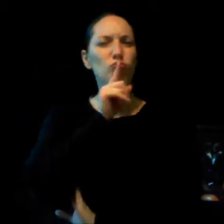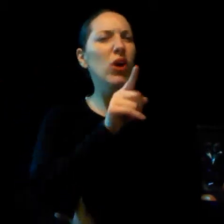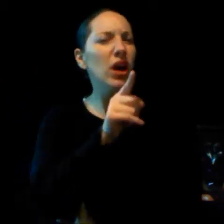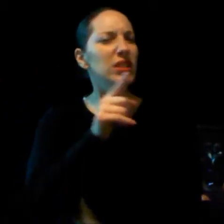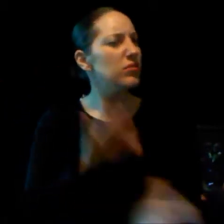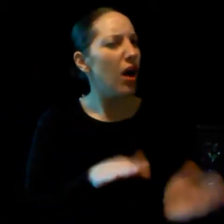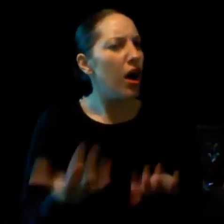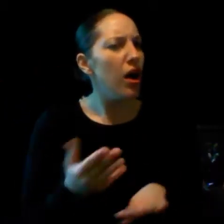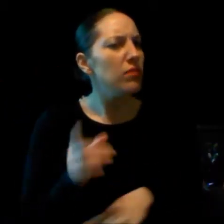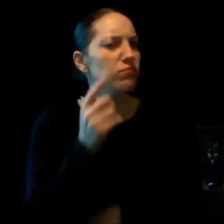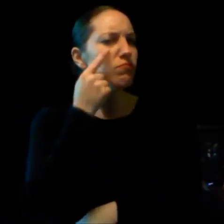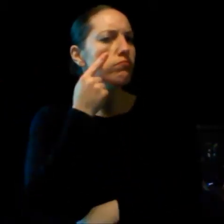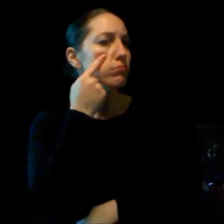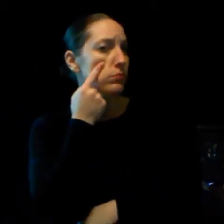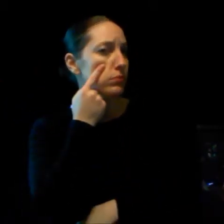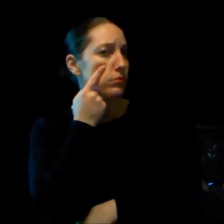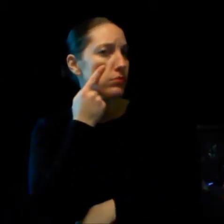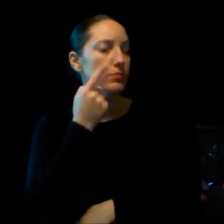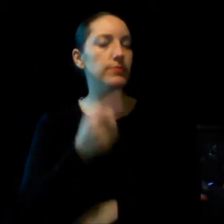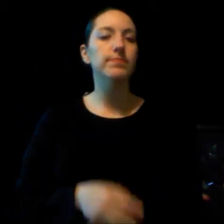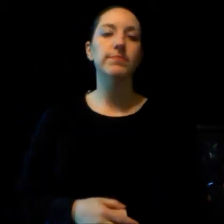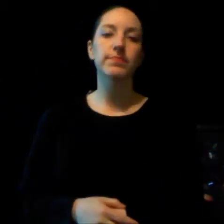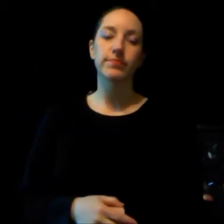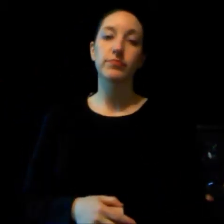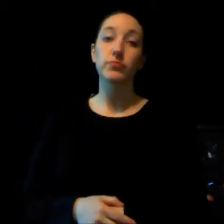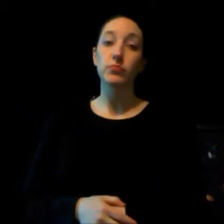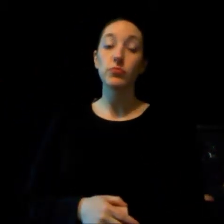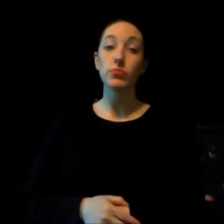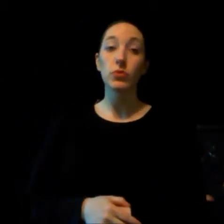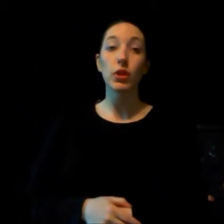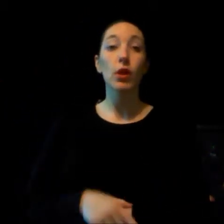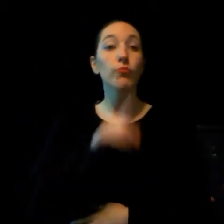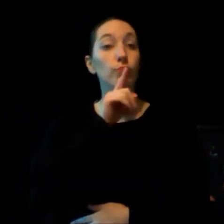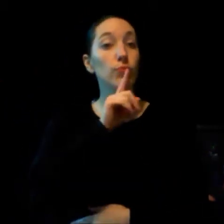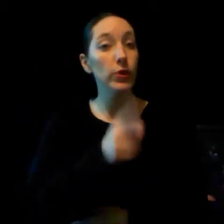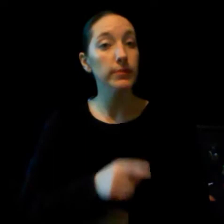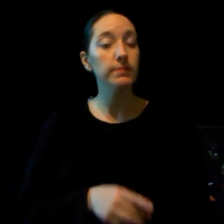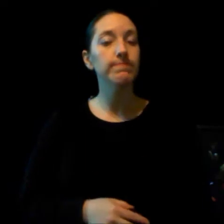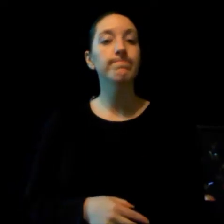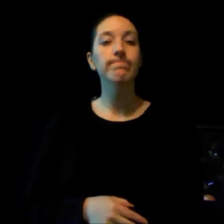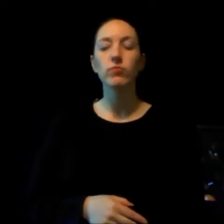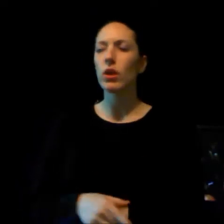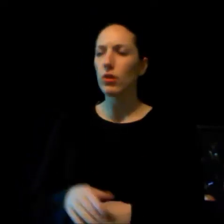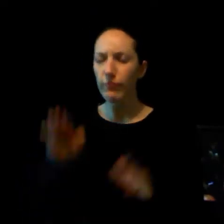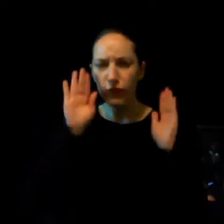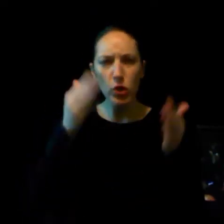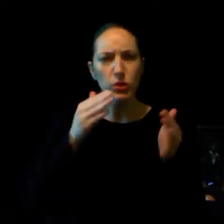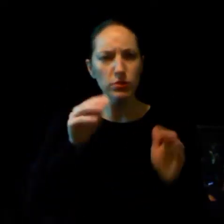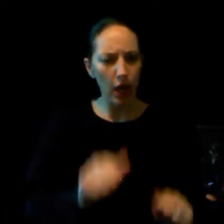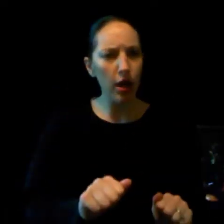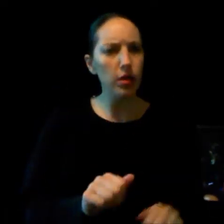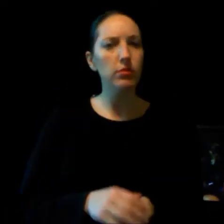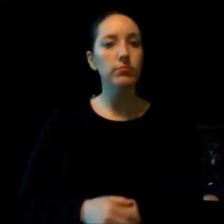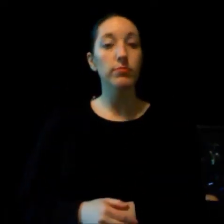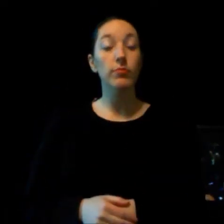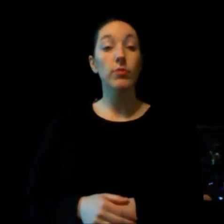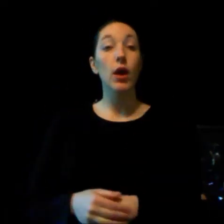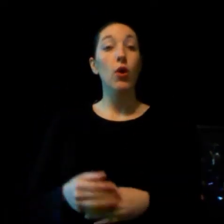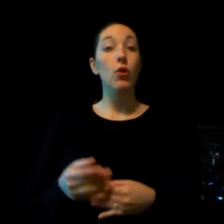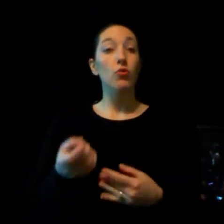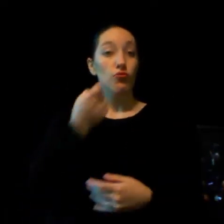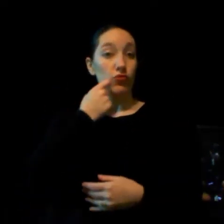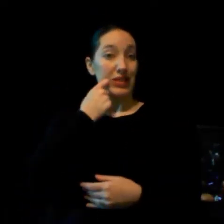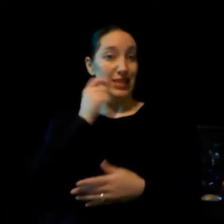For example, no, seriously, just recently in an episode of Celebrity Apprentice, at